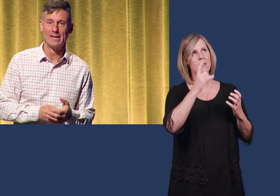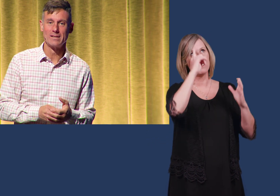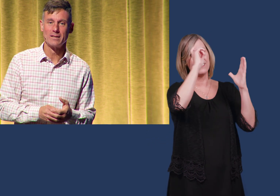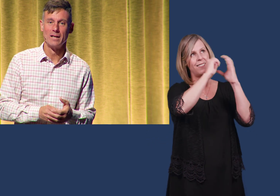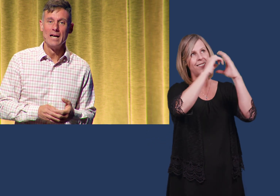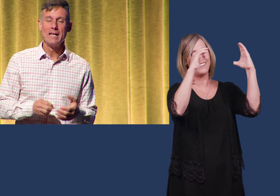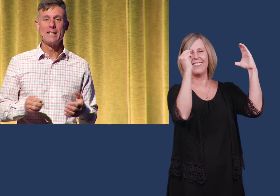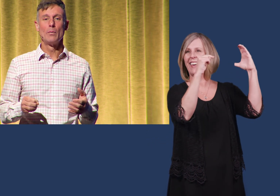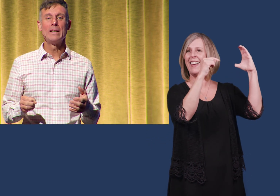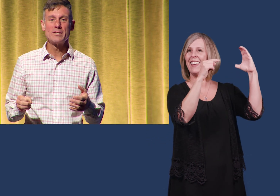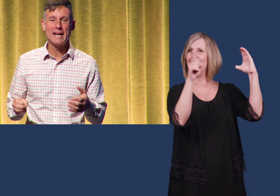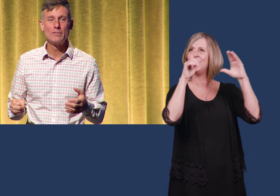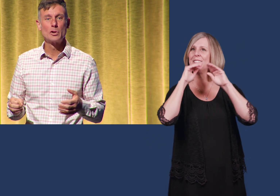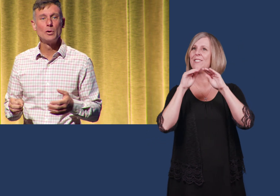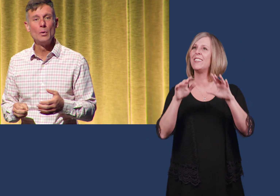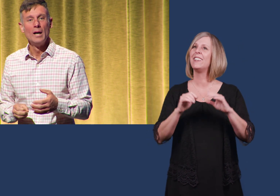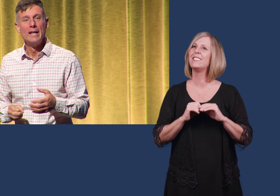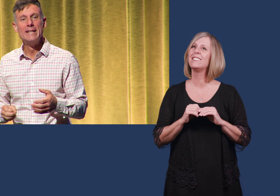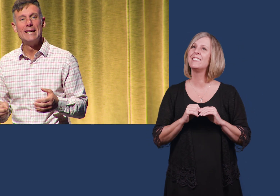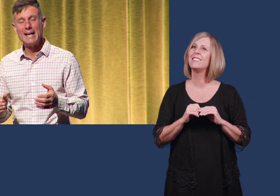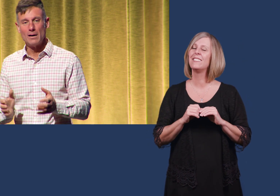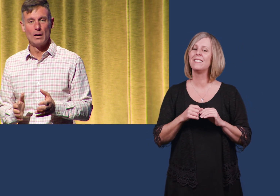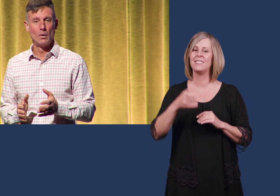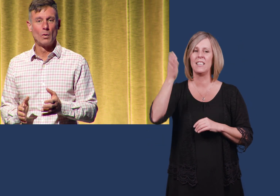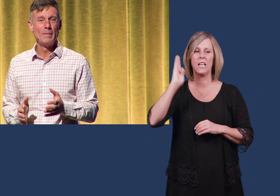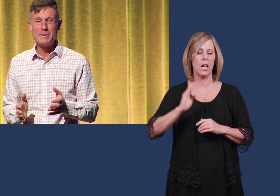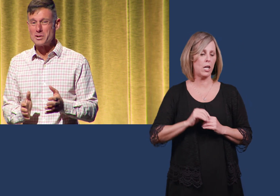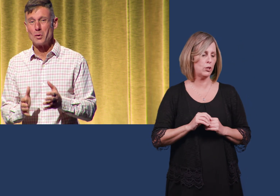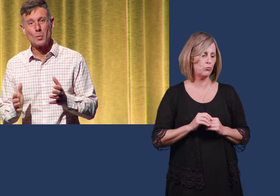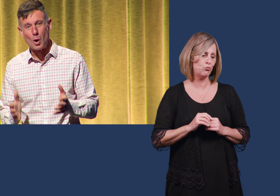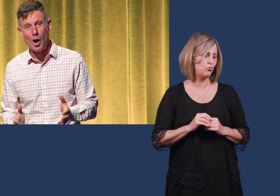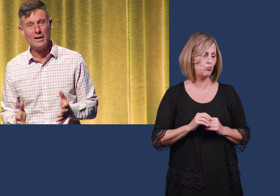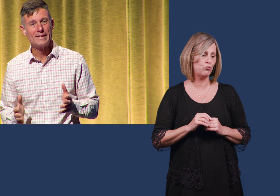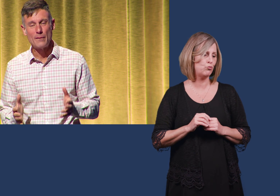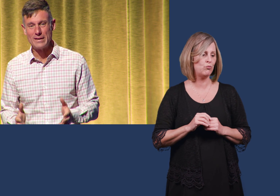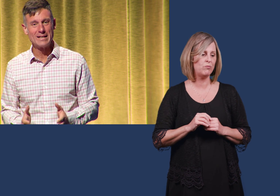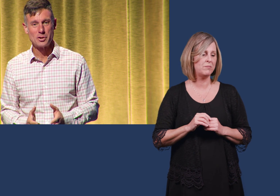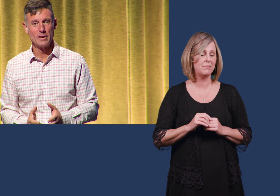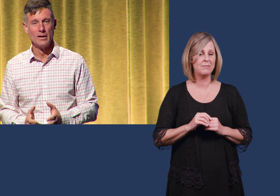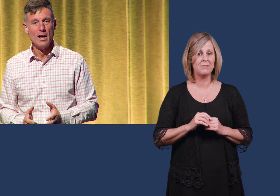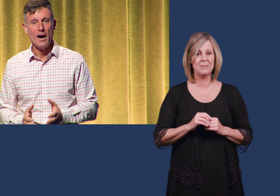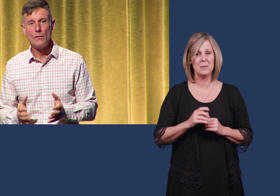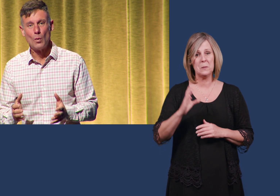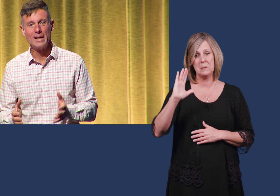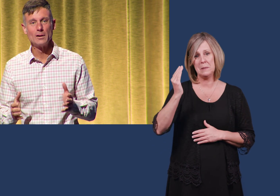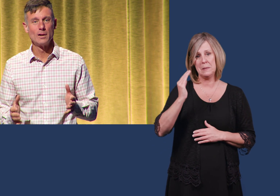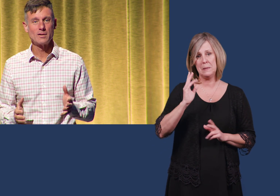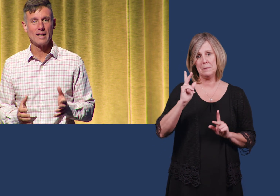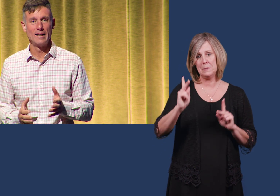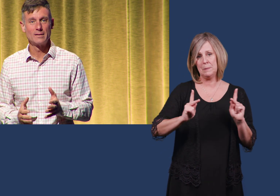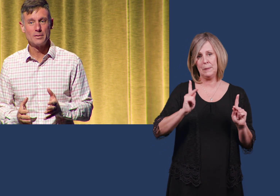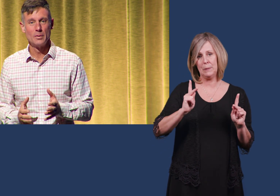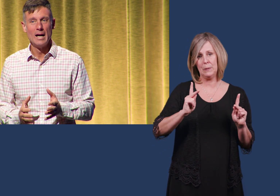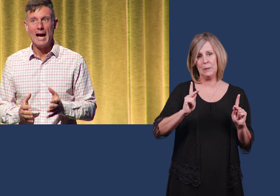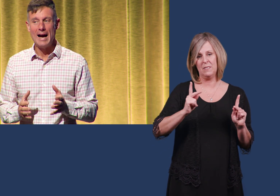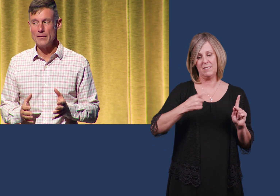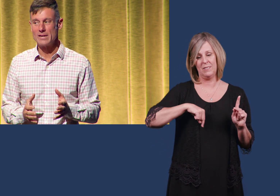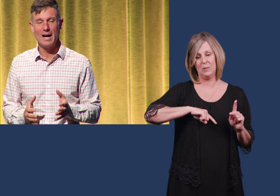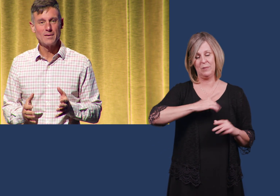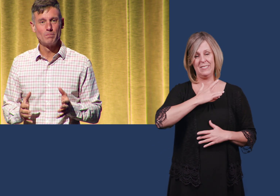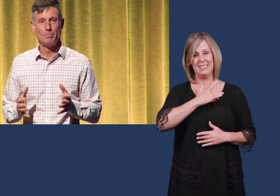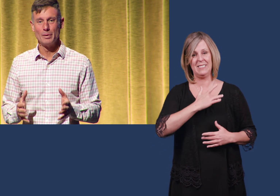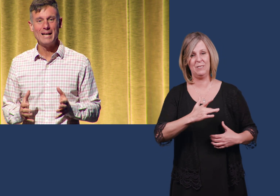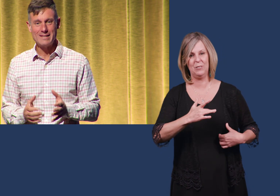happening is that we just have too narrow or maybe just a wrong definition of what it looks like to